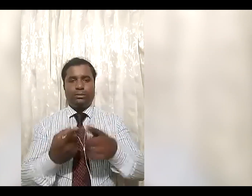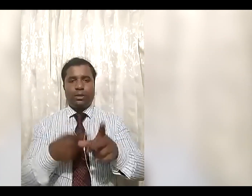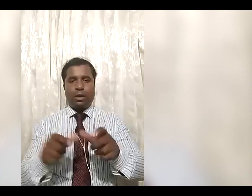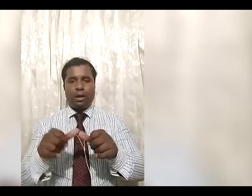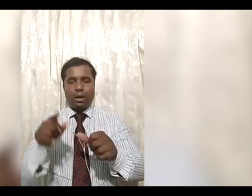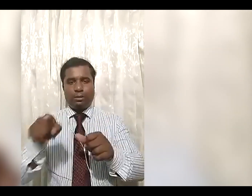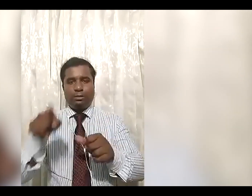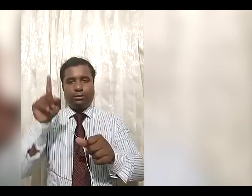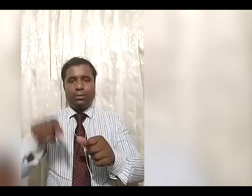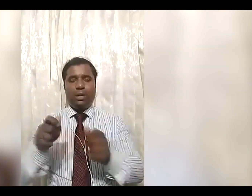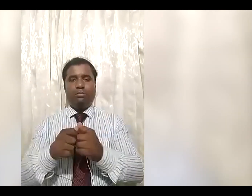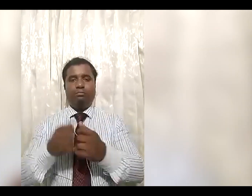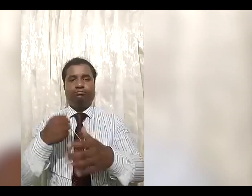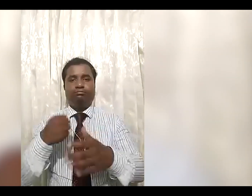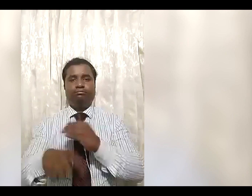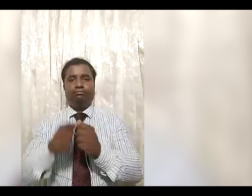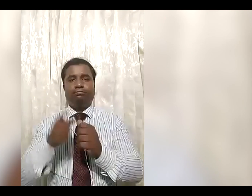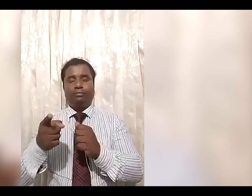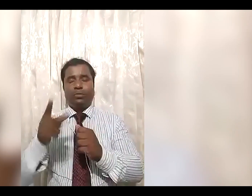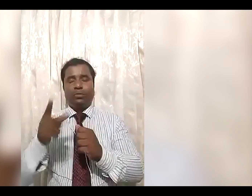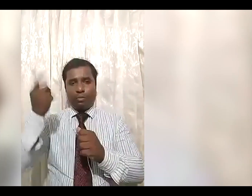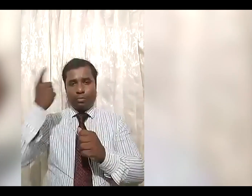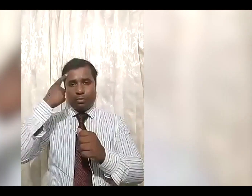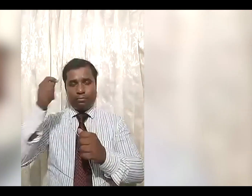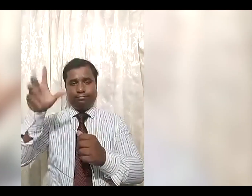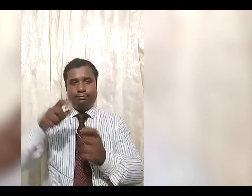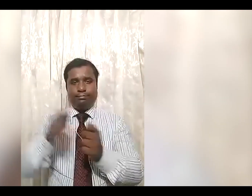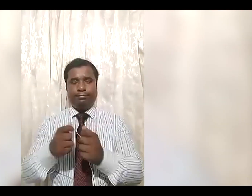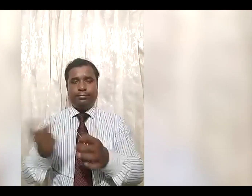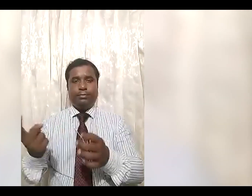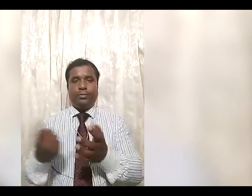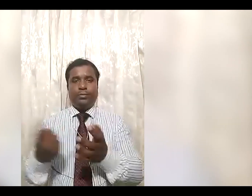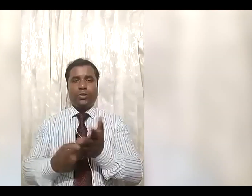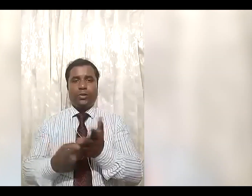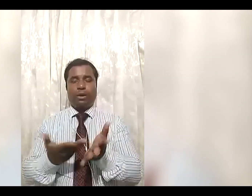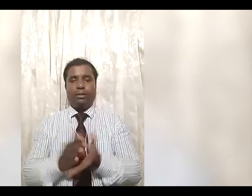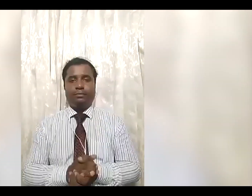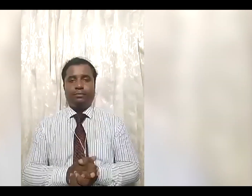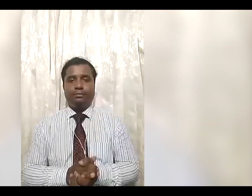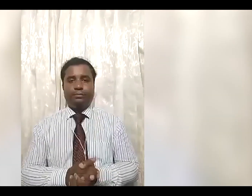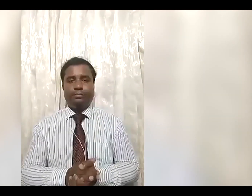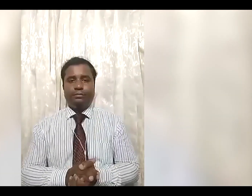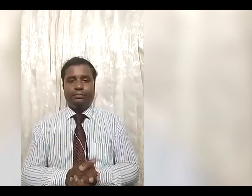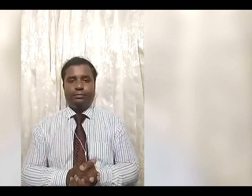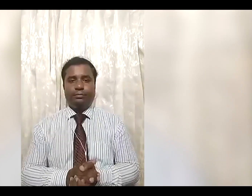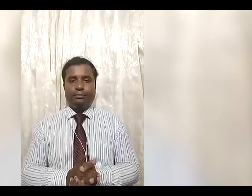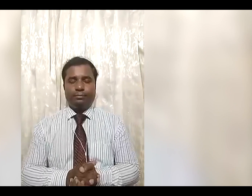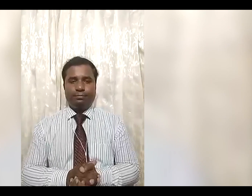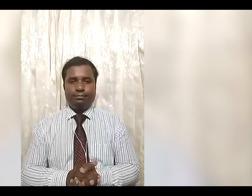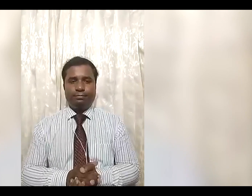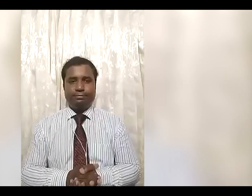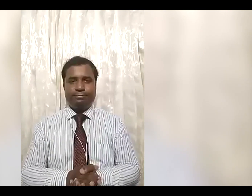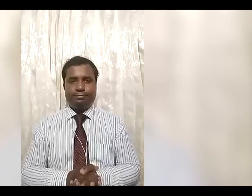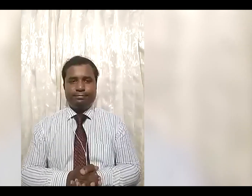mandatory. So you don't get to choose if you want to vote or not. It's required. And if you don't vote, then you have to pay a fine that they take just right